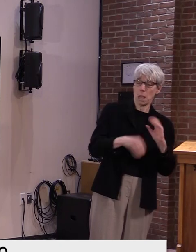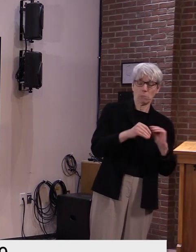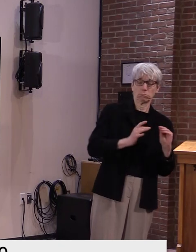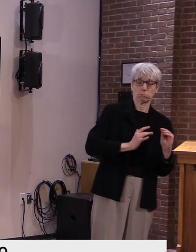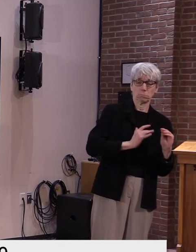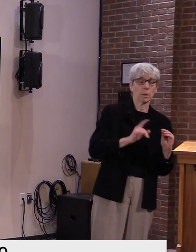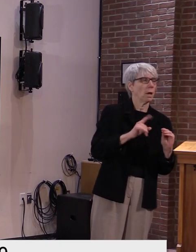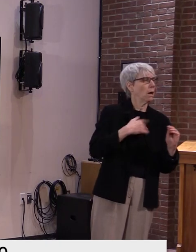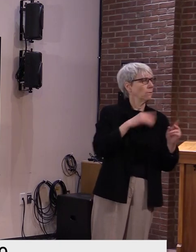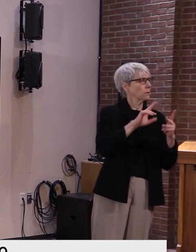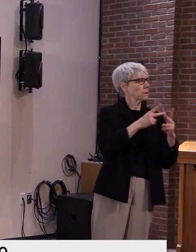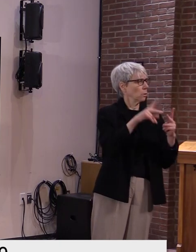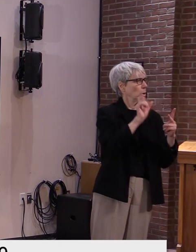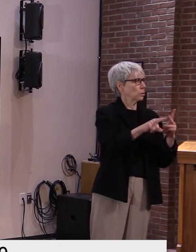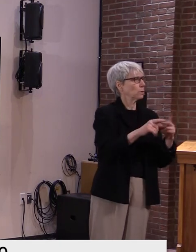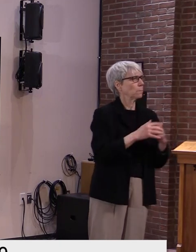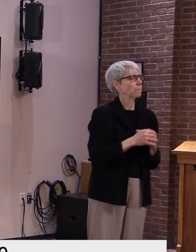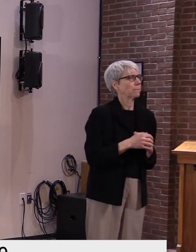other question,